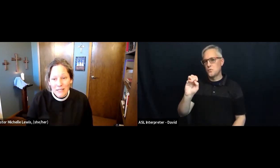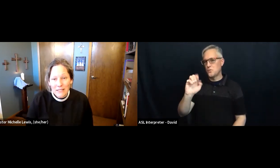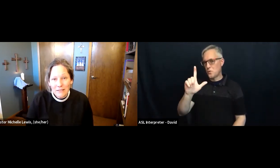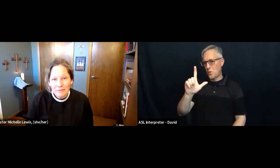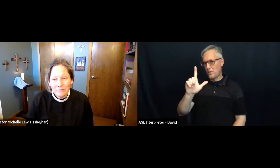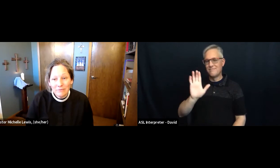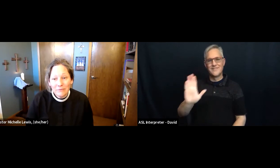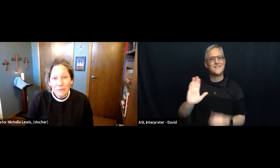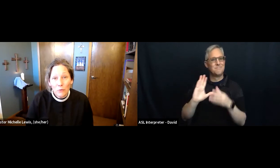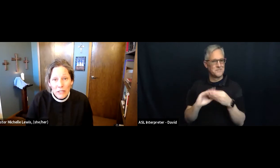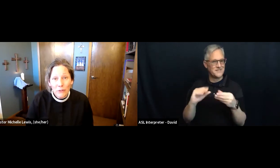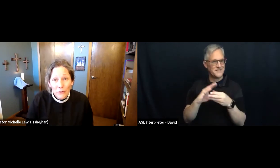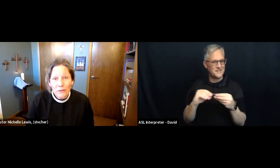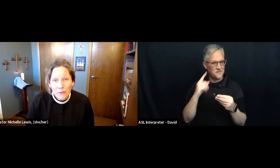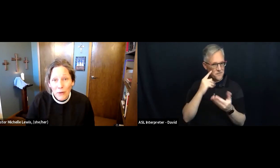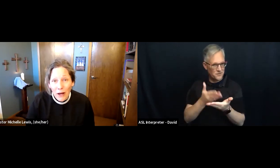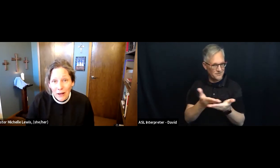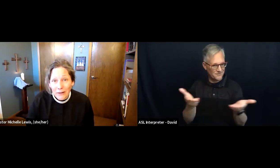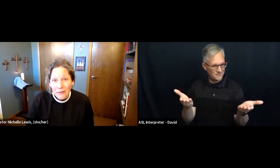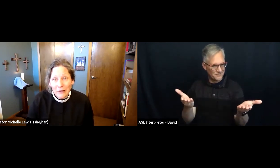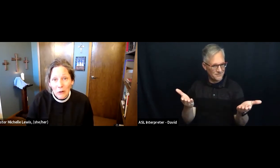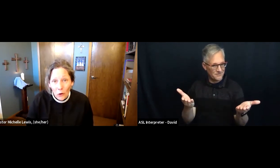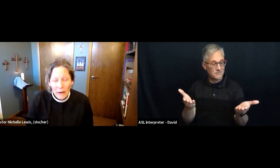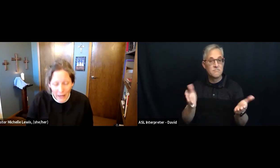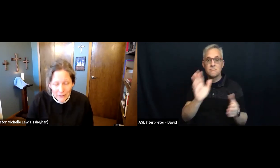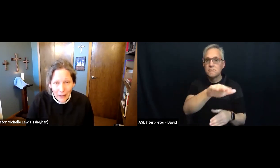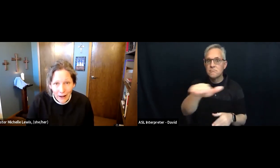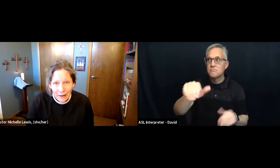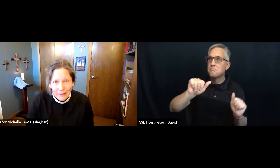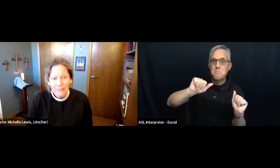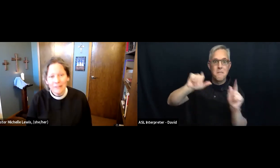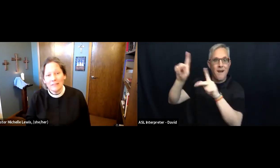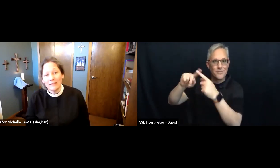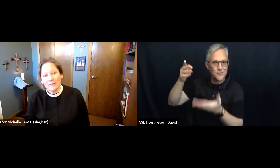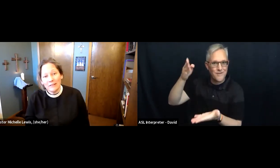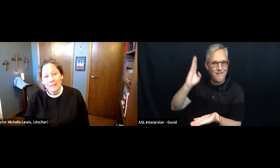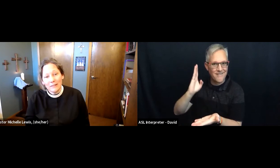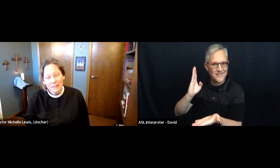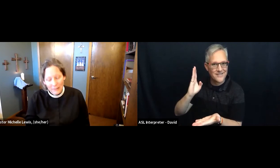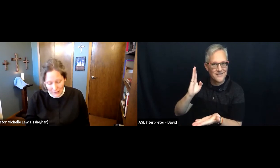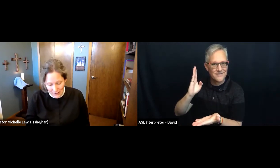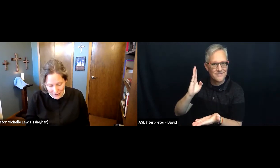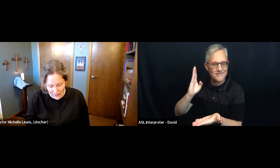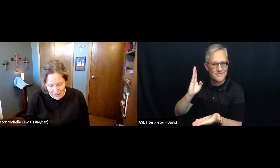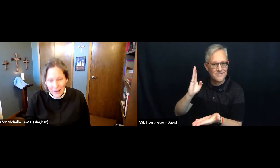for us. Return to God. Go back to God.